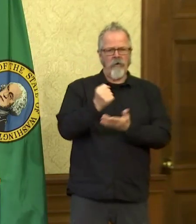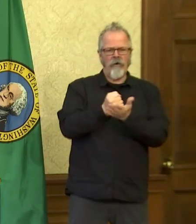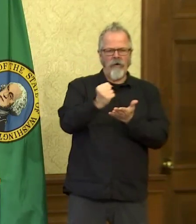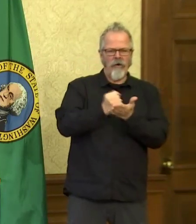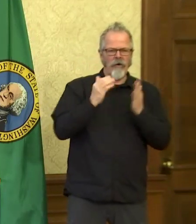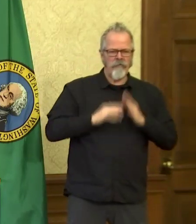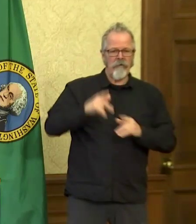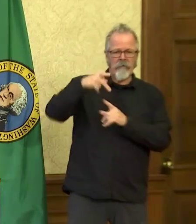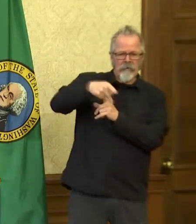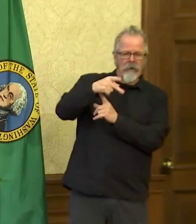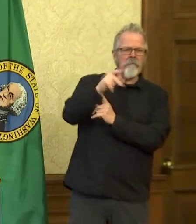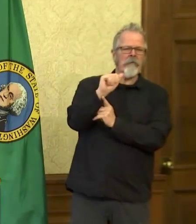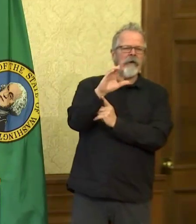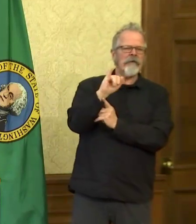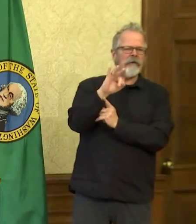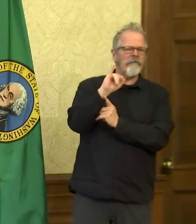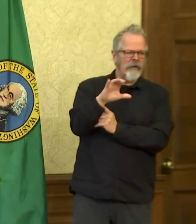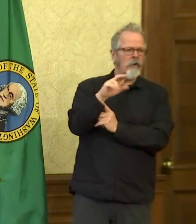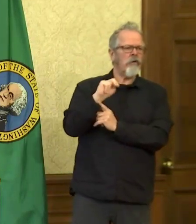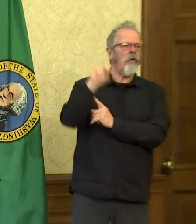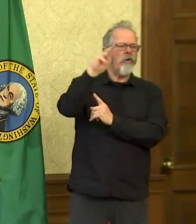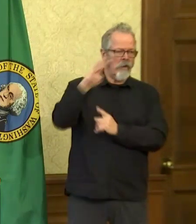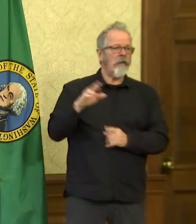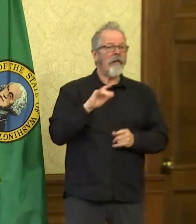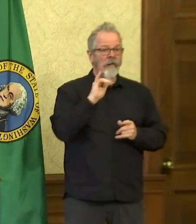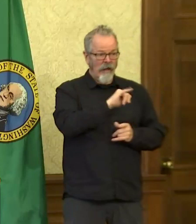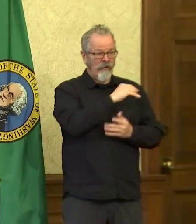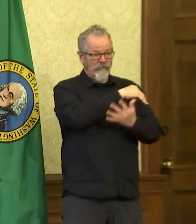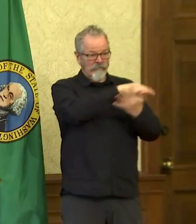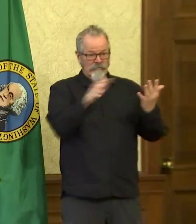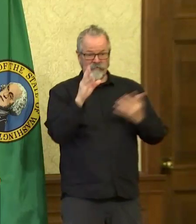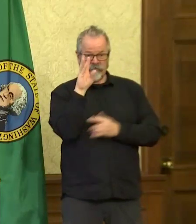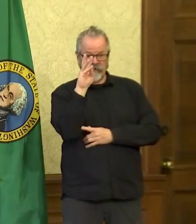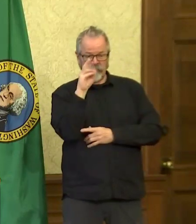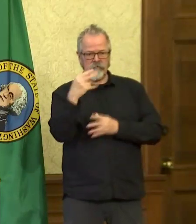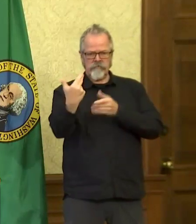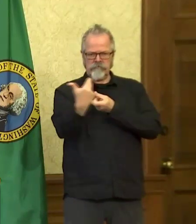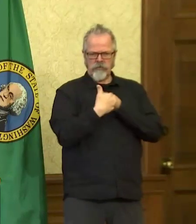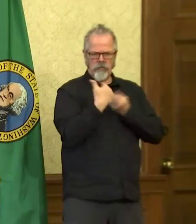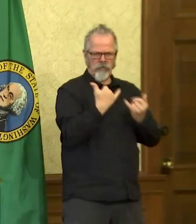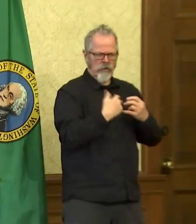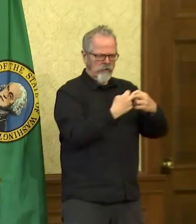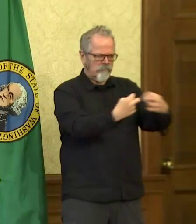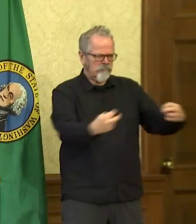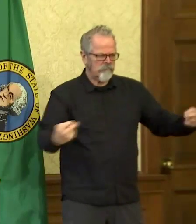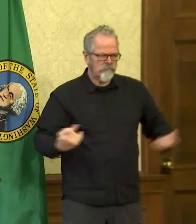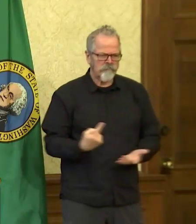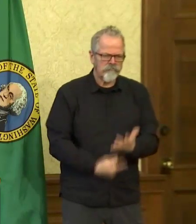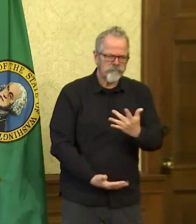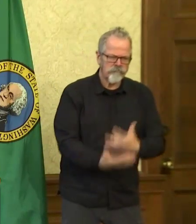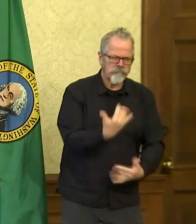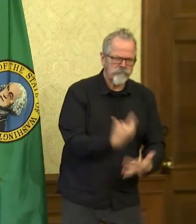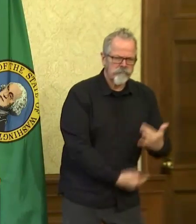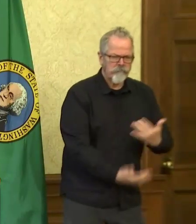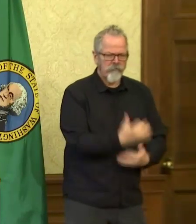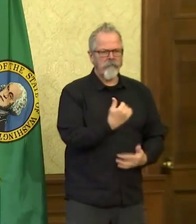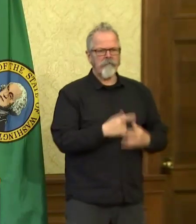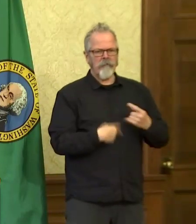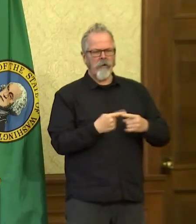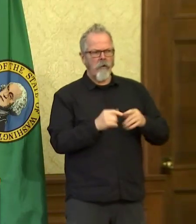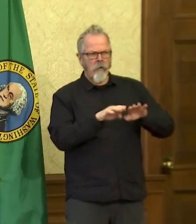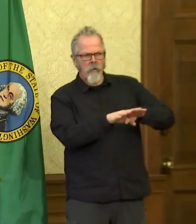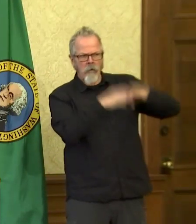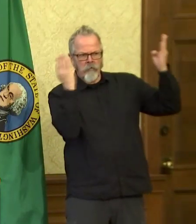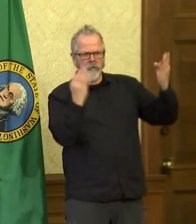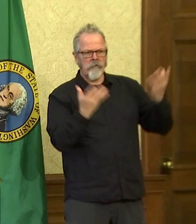work. So the requirements developed by this work group include work site safety plans